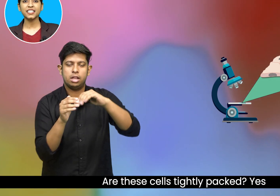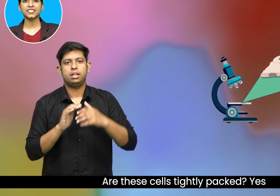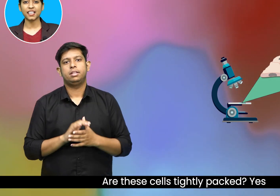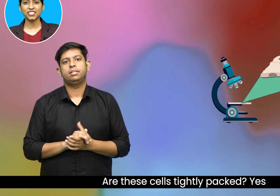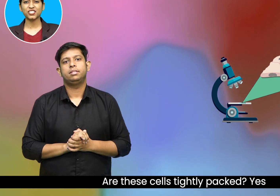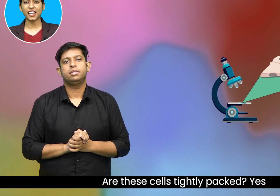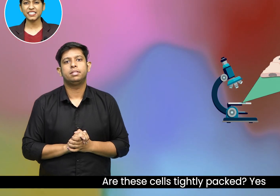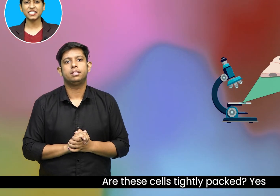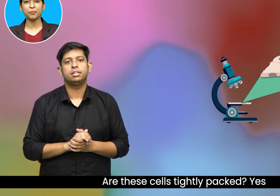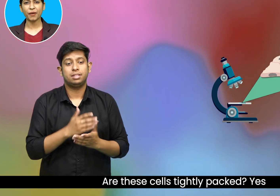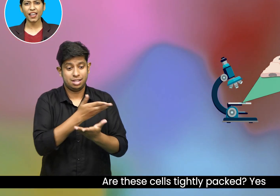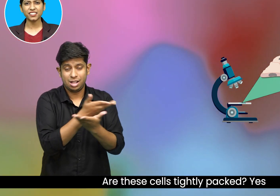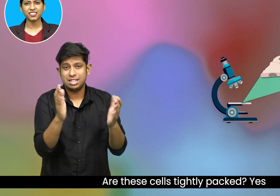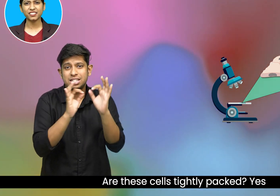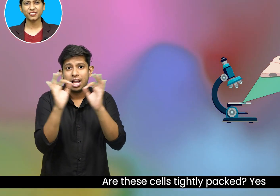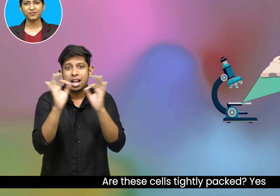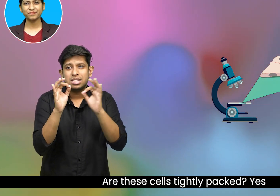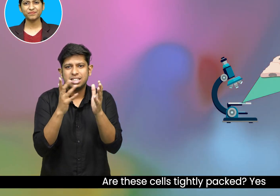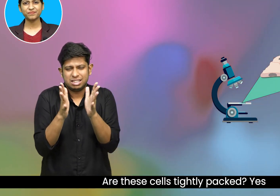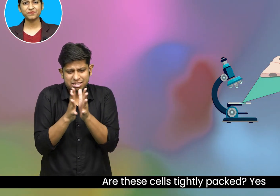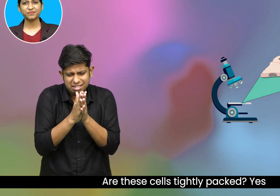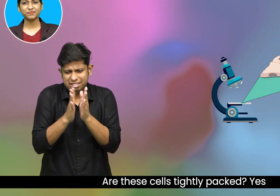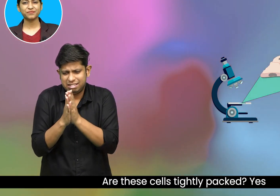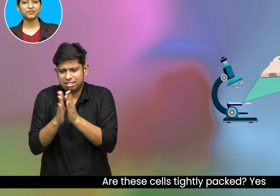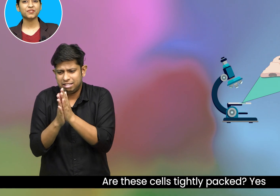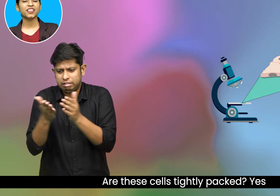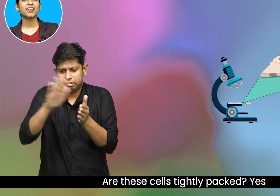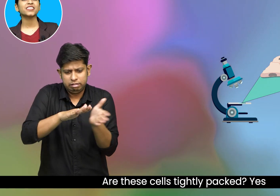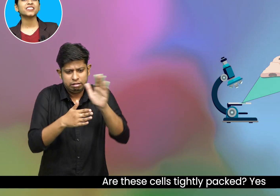Are these cells tightly packed?